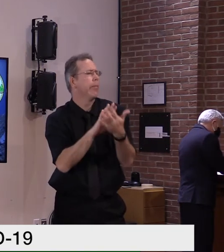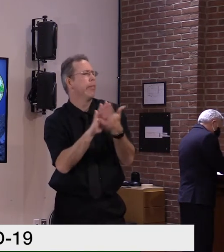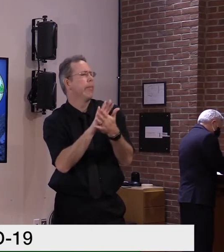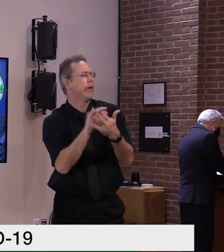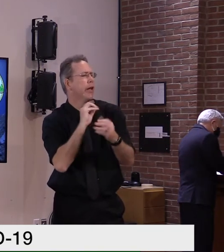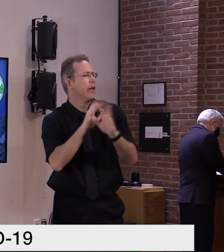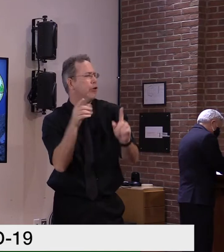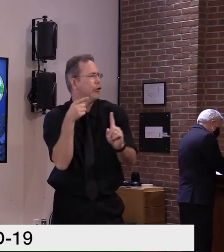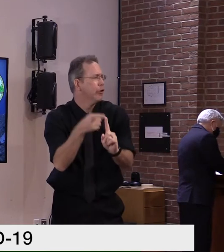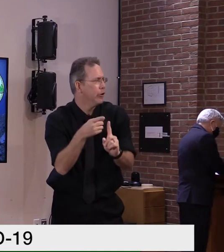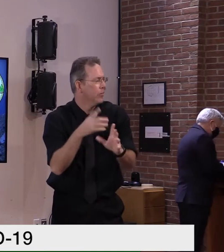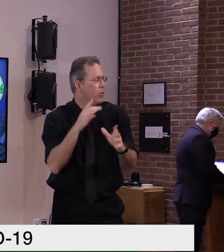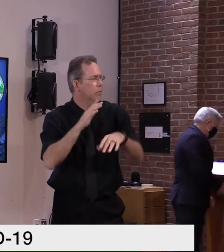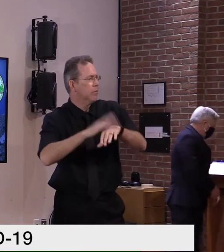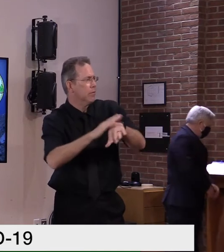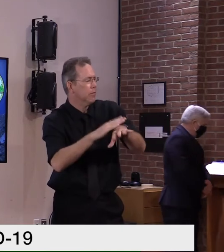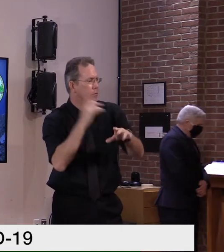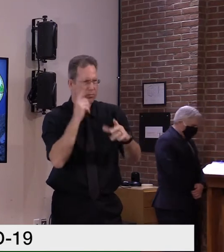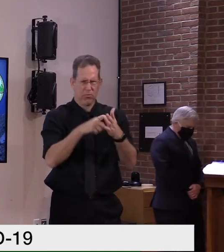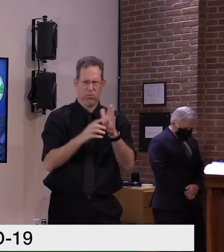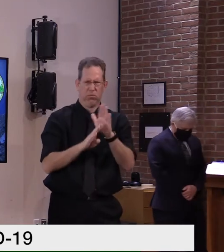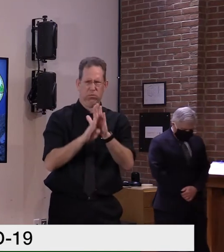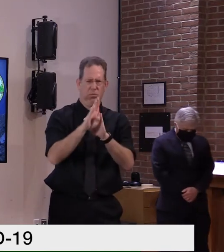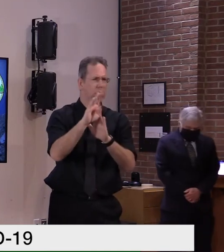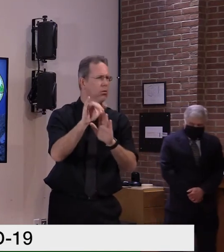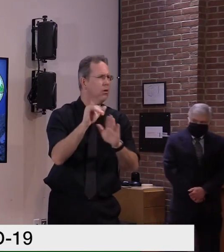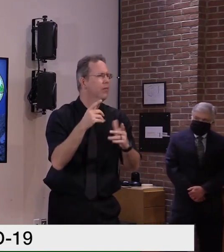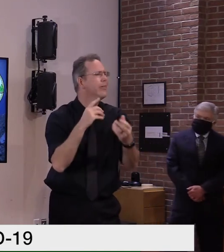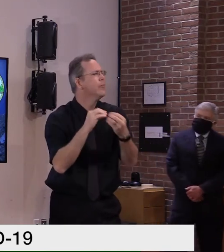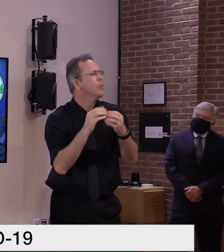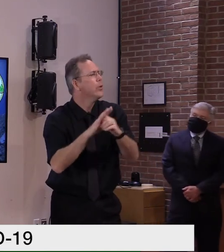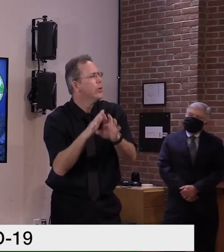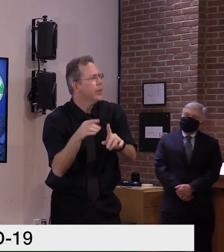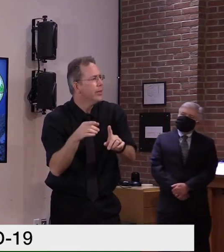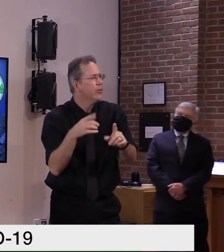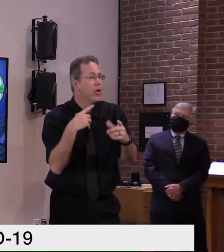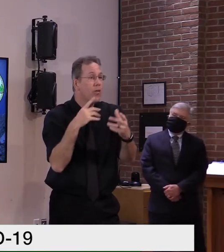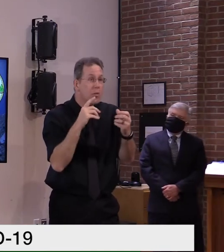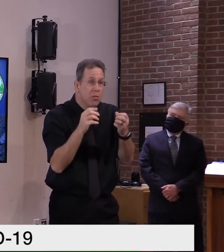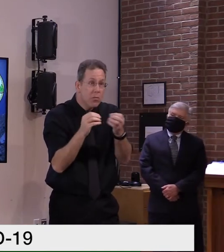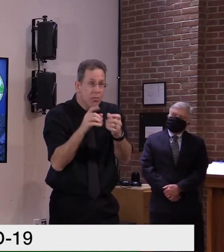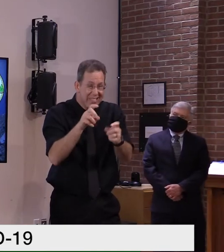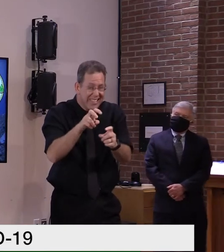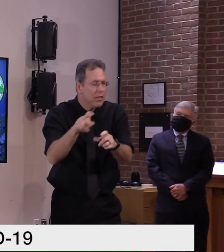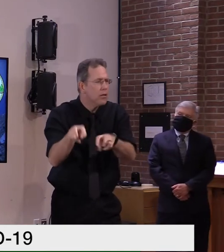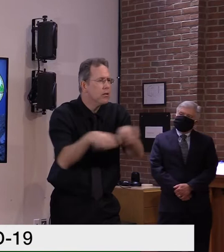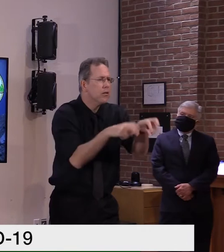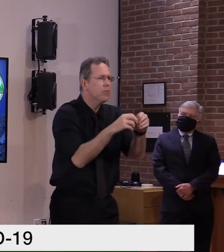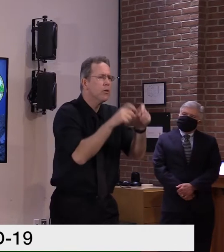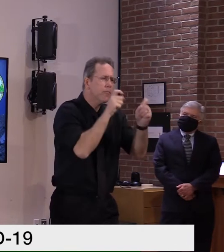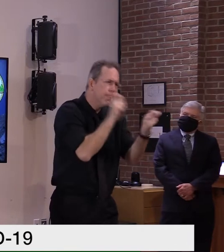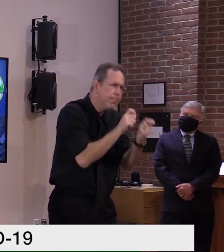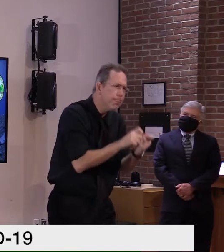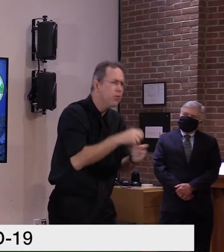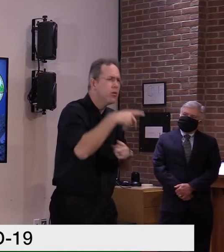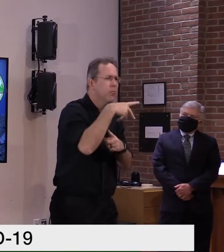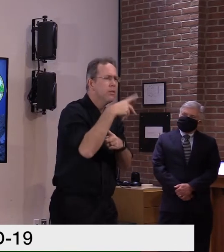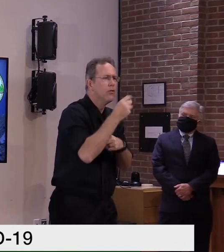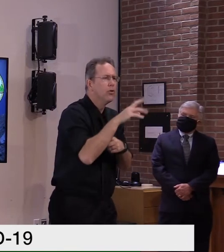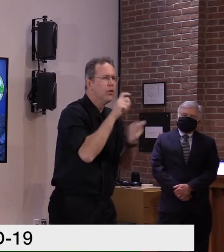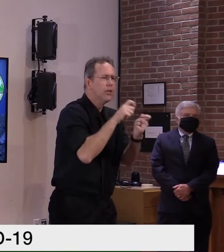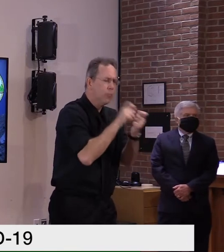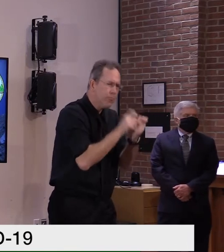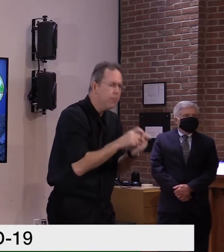able to reinforce this, but I believe what we need to watch is the positivity rate, because that includes the